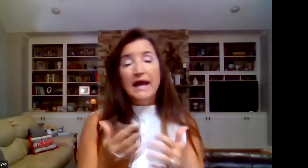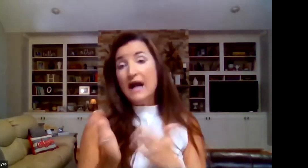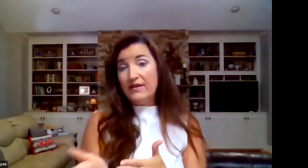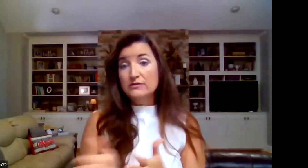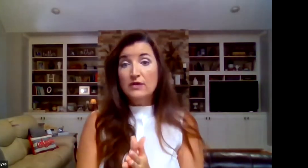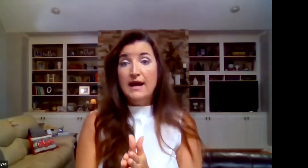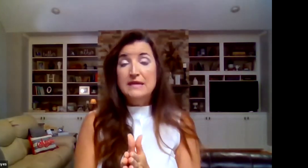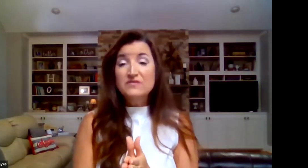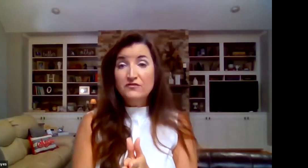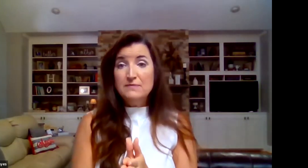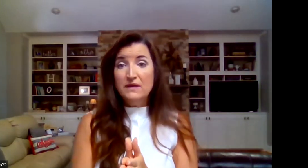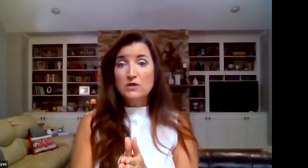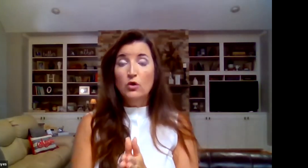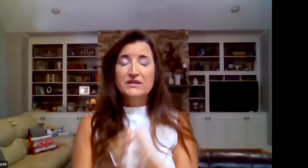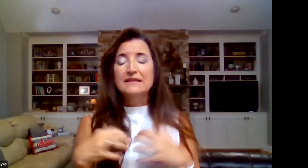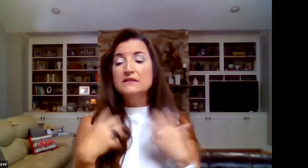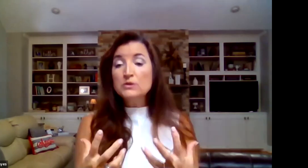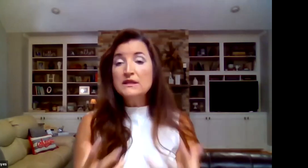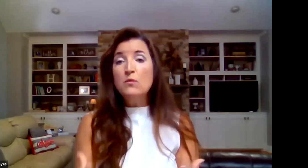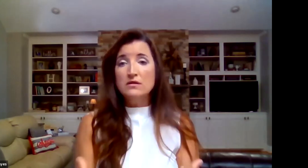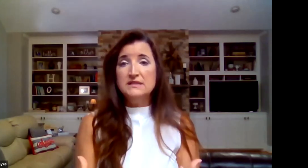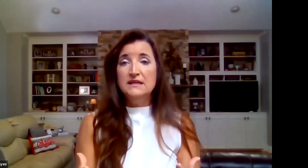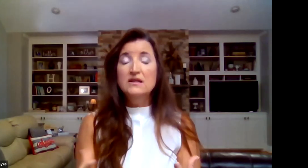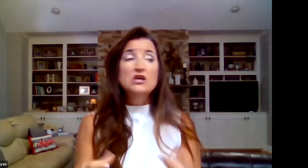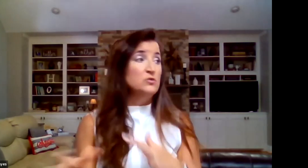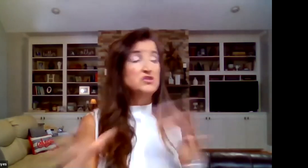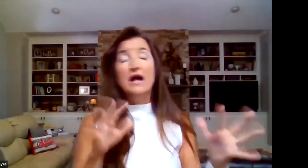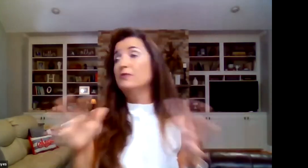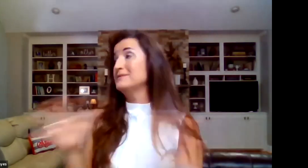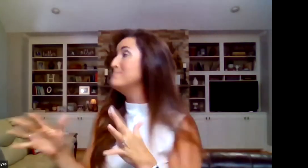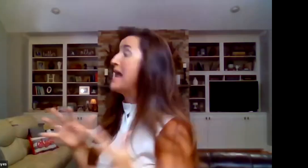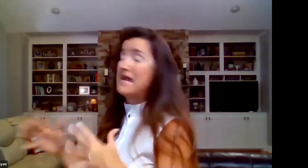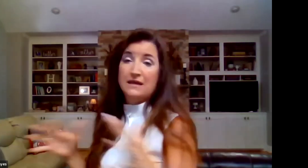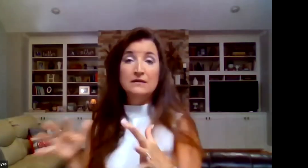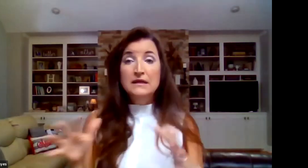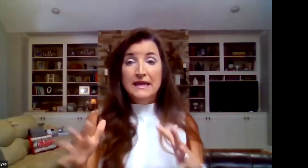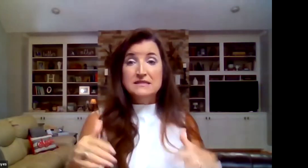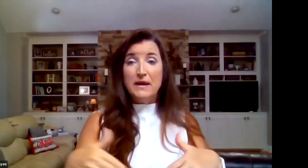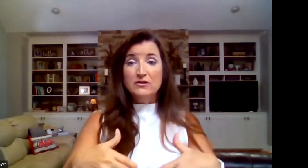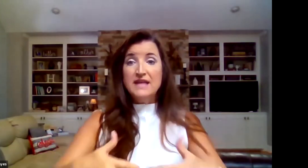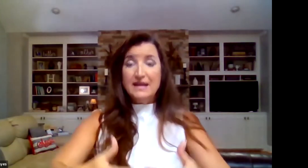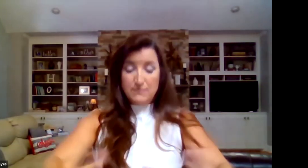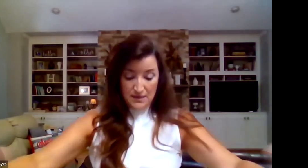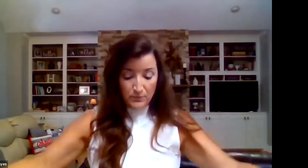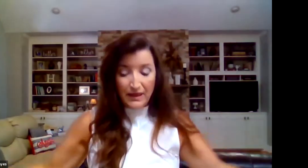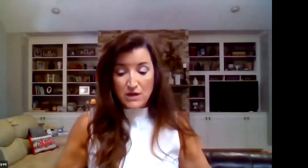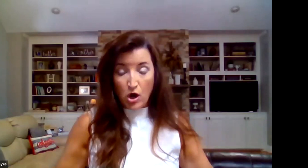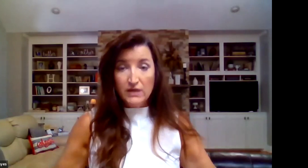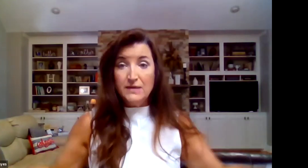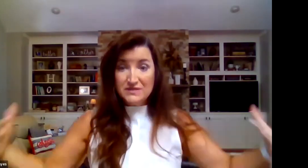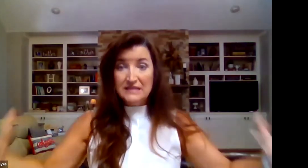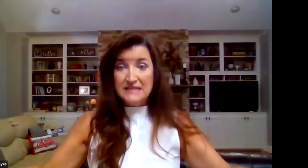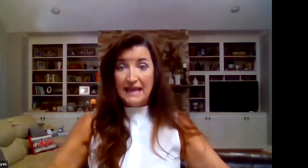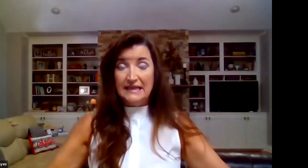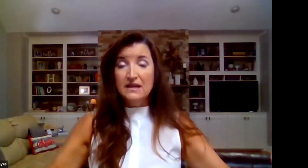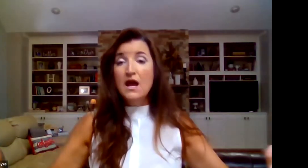And when I got that little guy, he was 15 months old, and I literally walked in to a child who was manic. His parents had him in a play